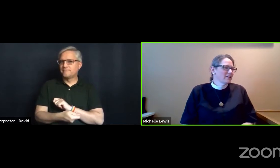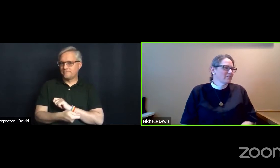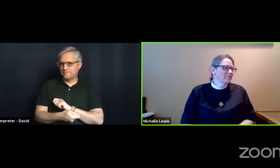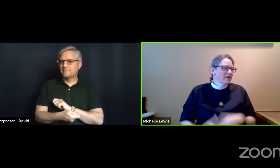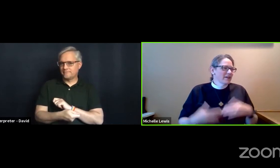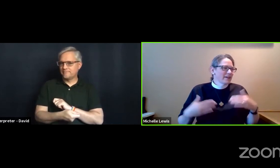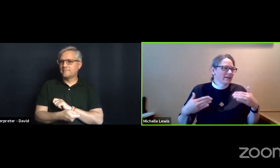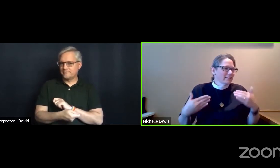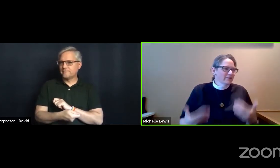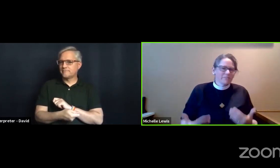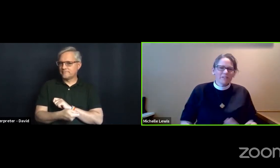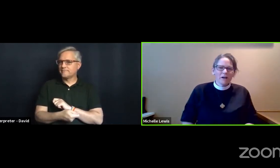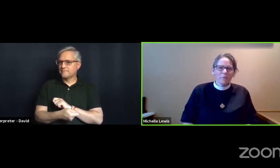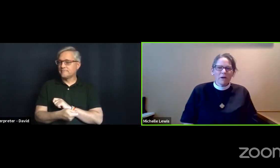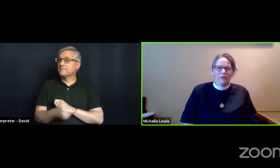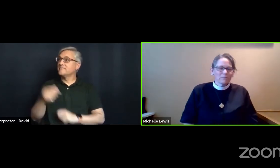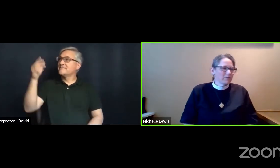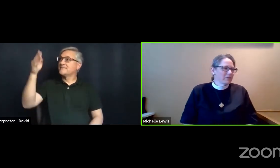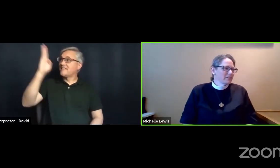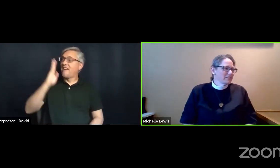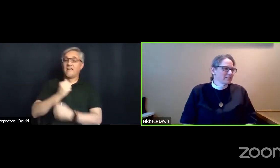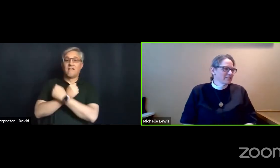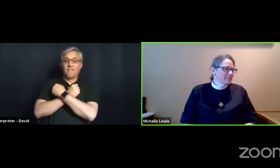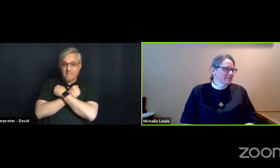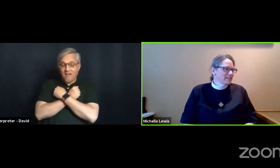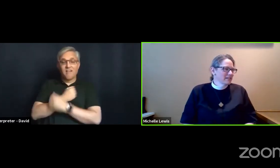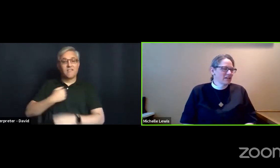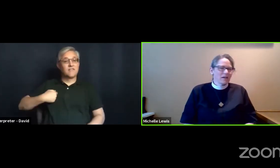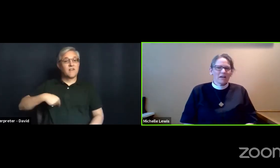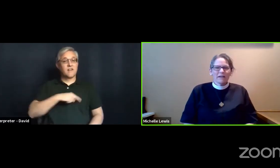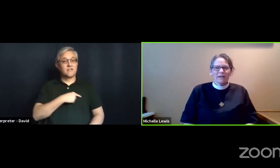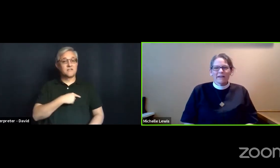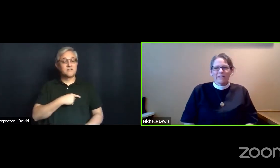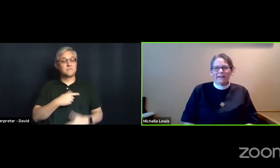God's love can lift up our experiences